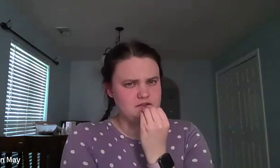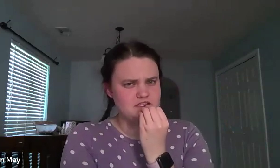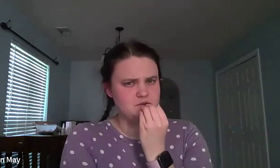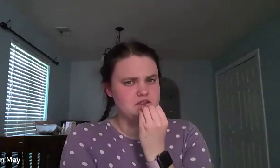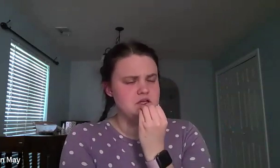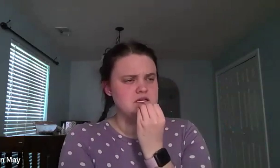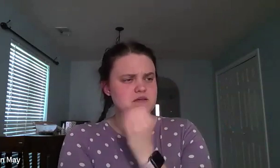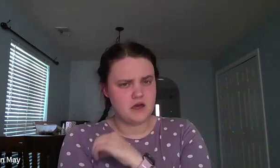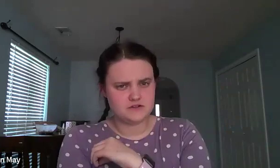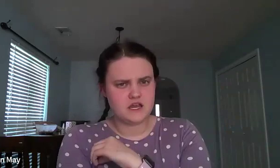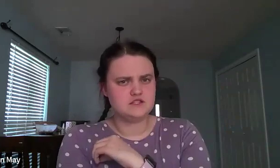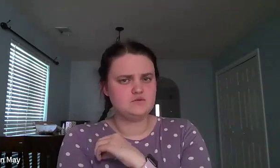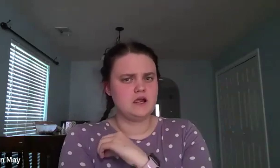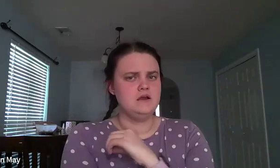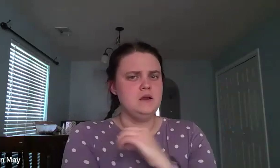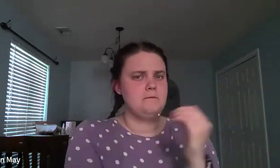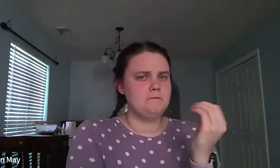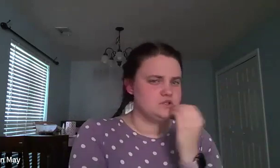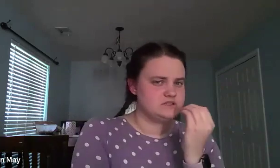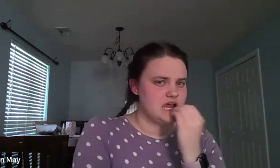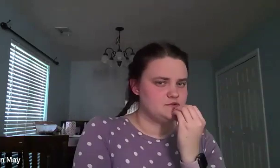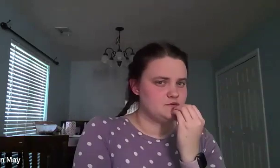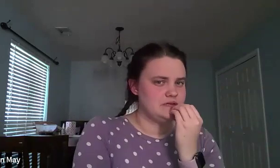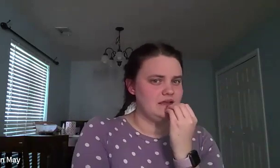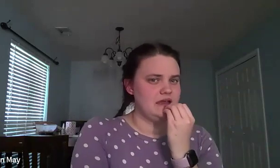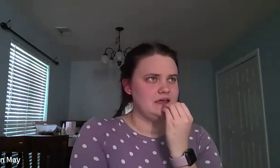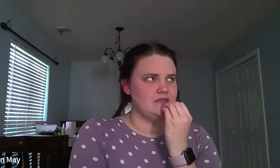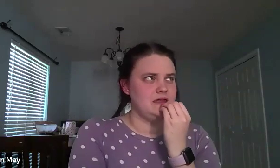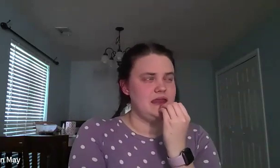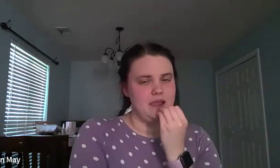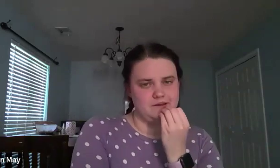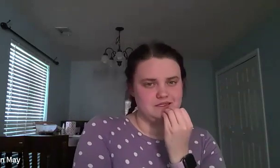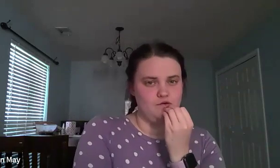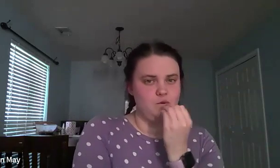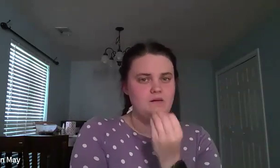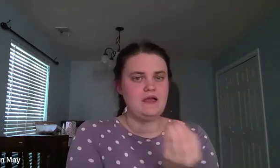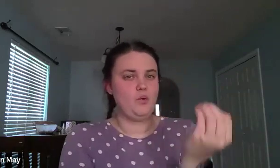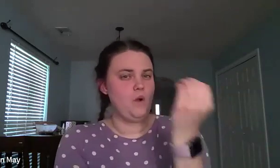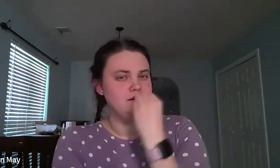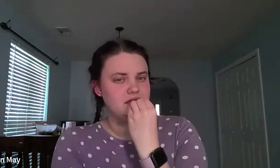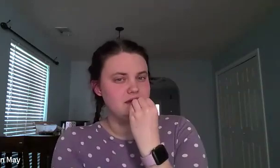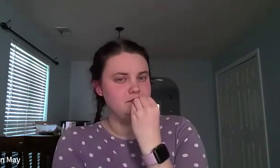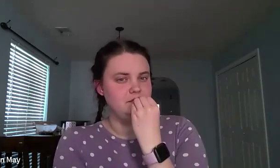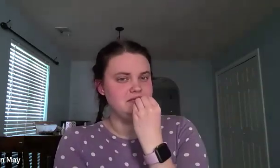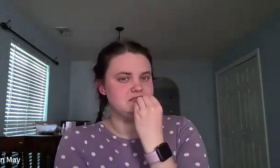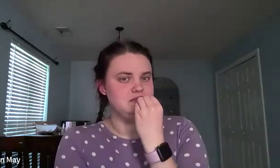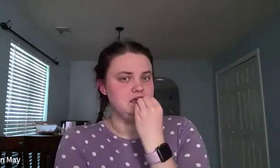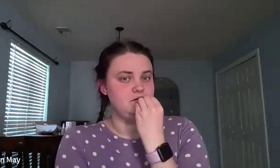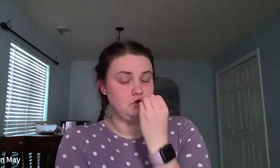this with some other signs where multiple taps will mean like the noun itself, while like the one time means the